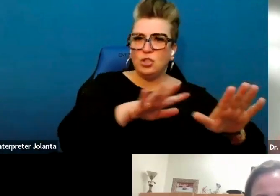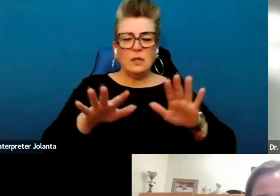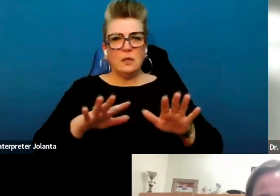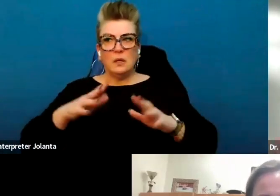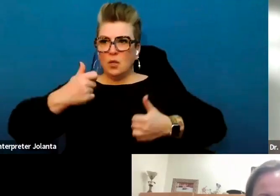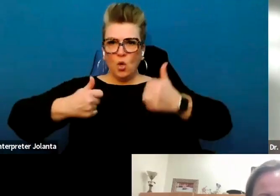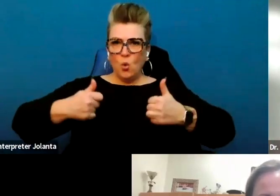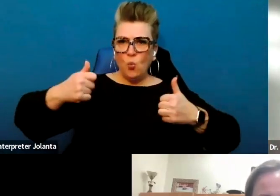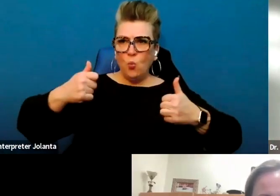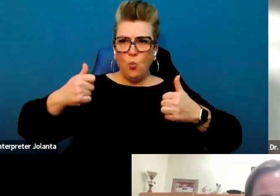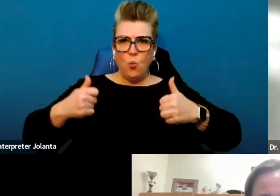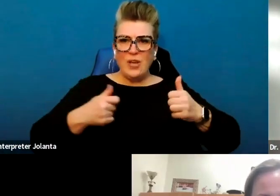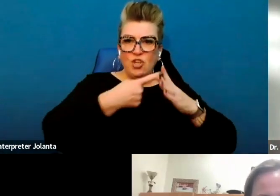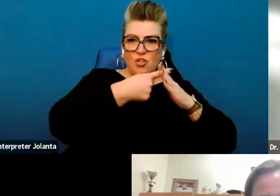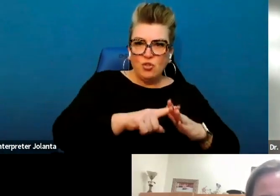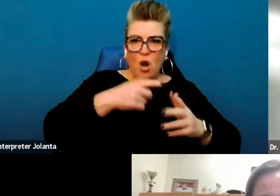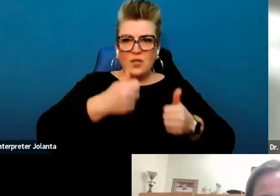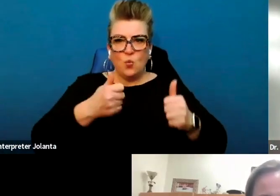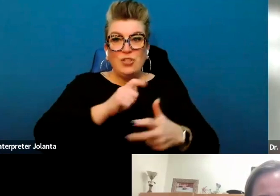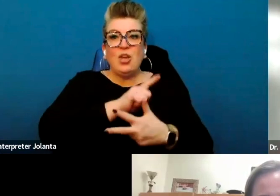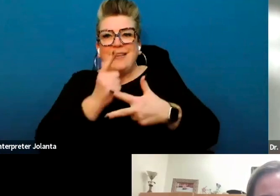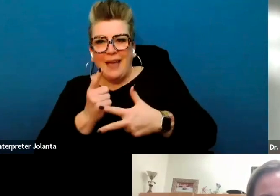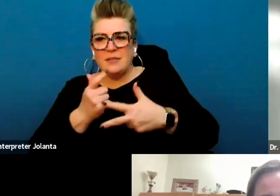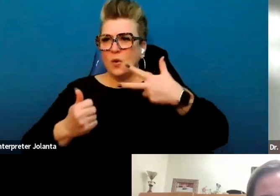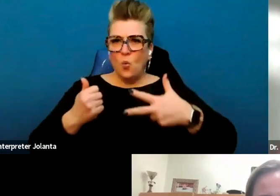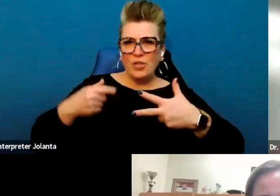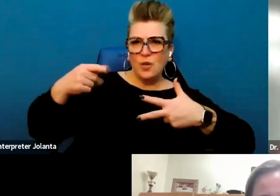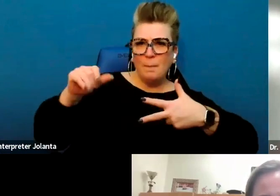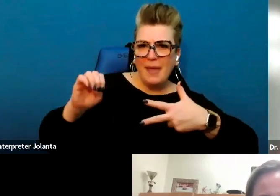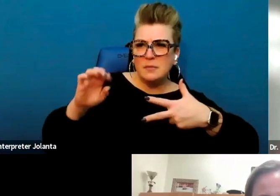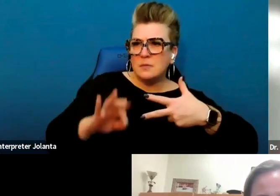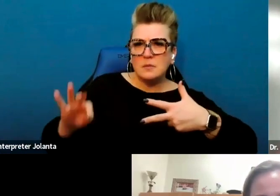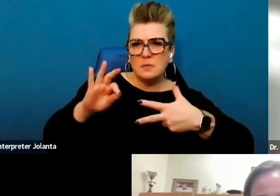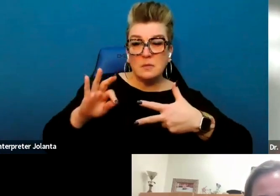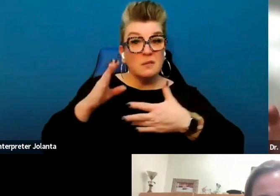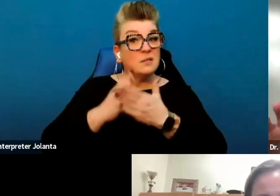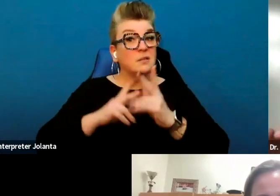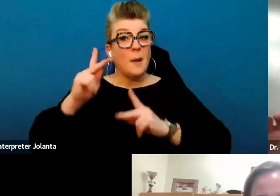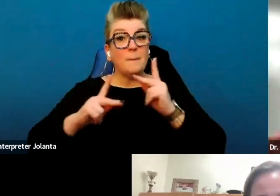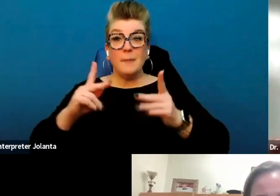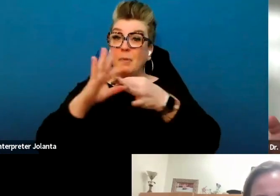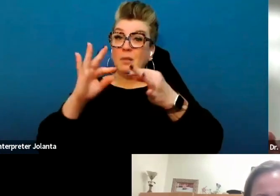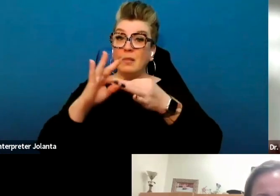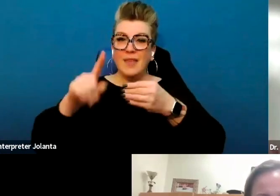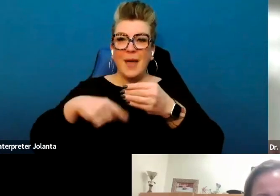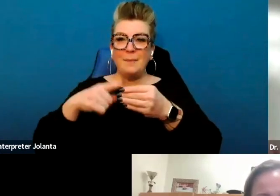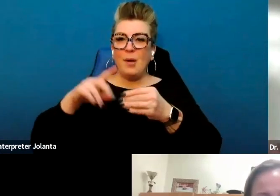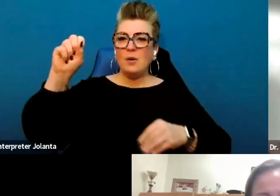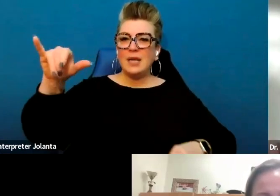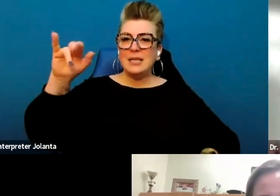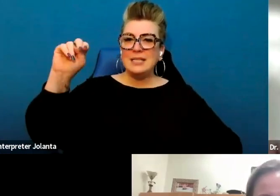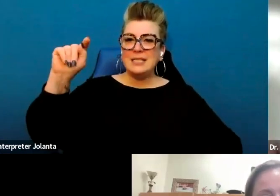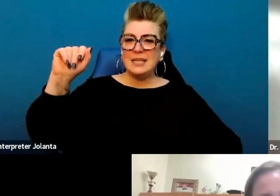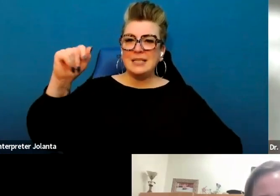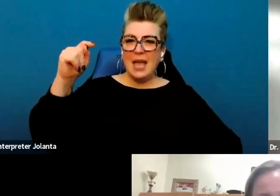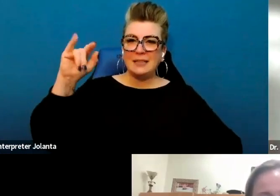is which, does that change over time? Like, I guess some people have referred to it as, often you hear of syntactic versus